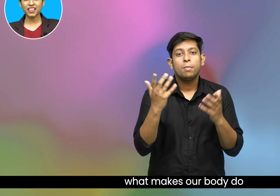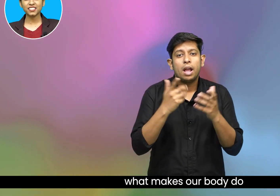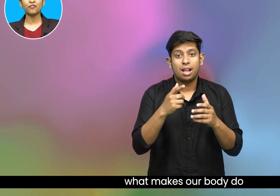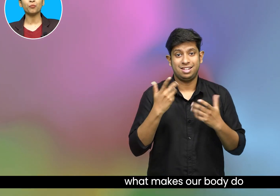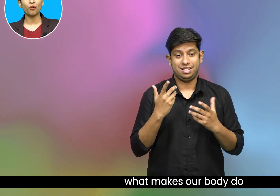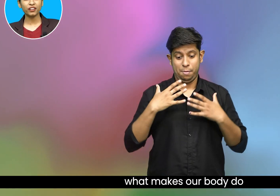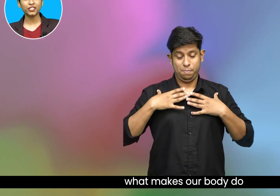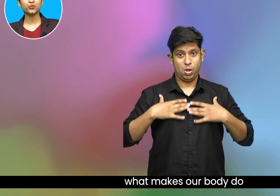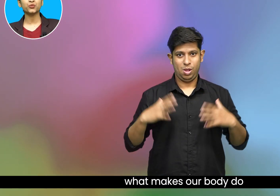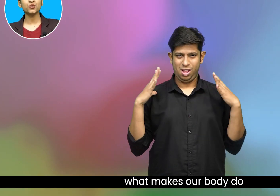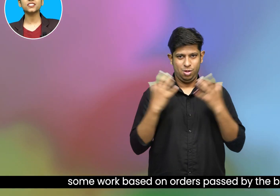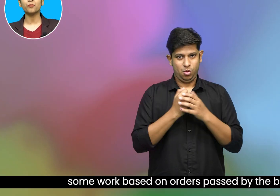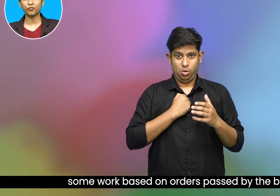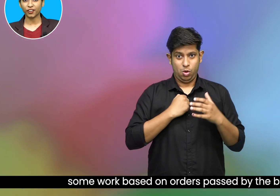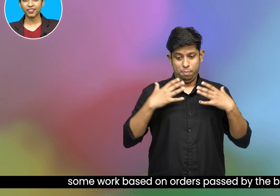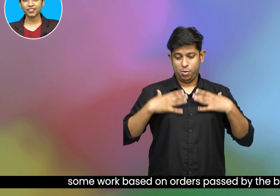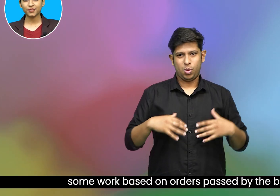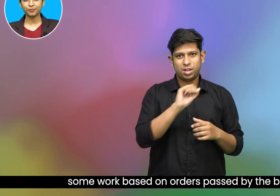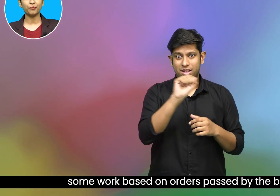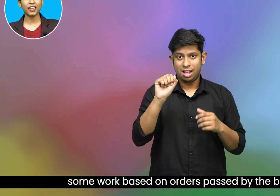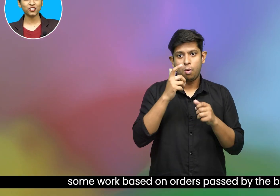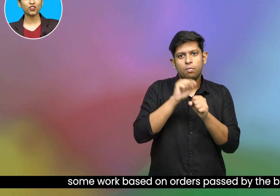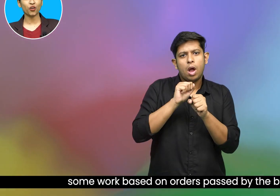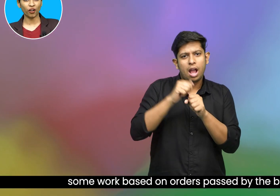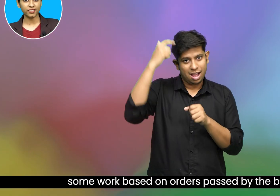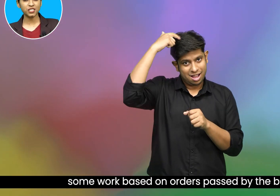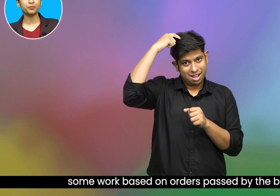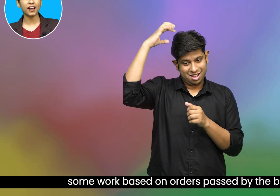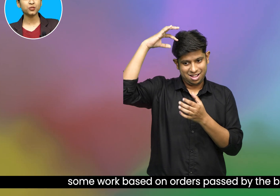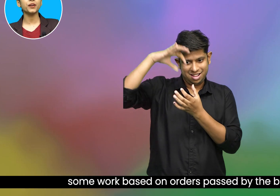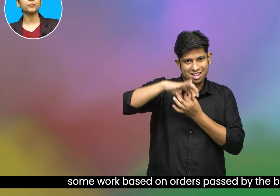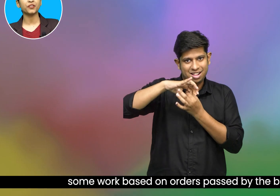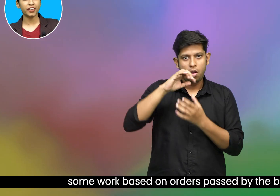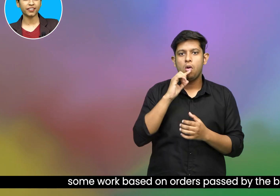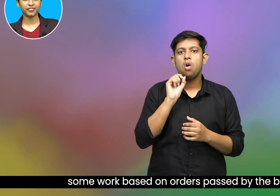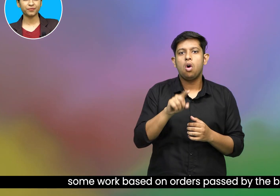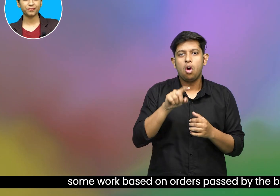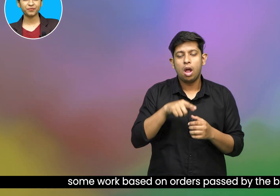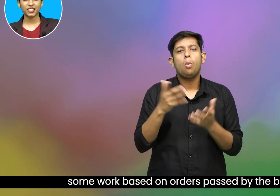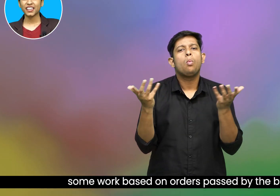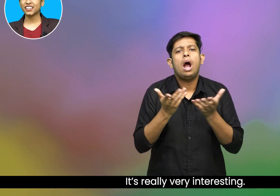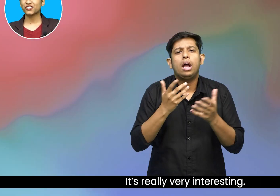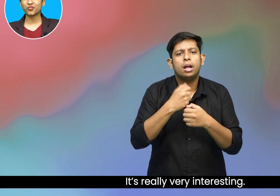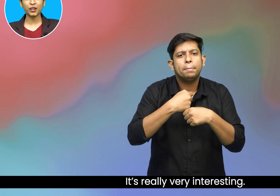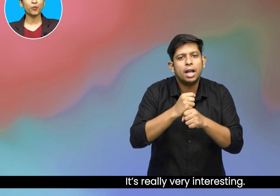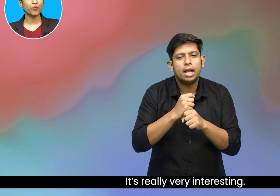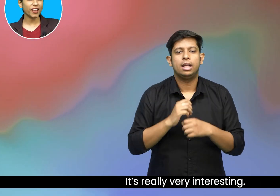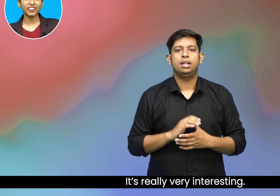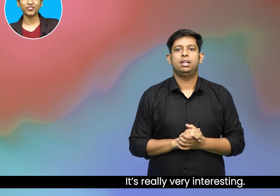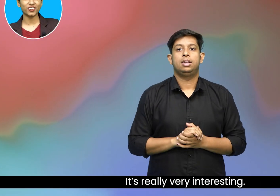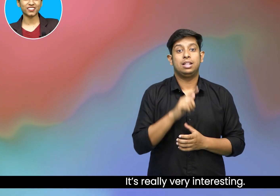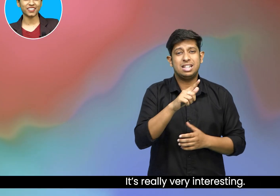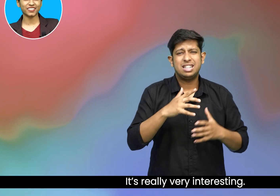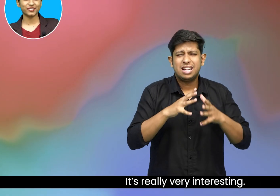What makes our body to do some work based on orders passed by brain? It's really